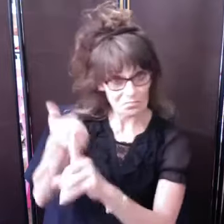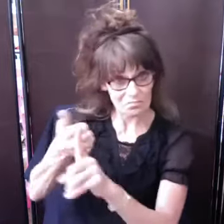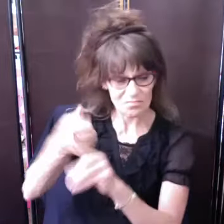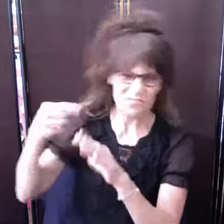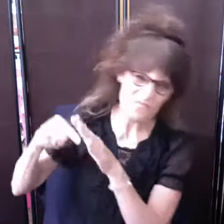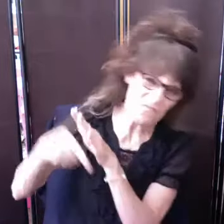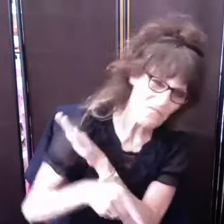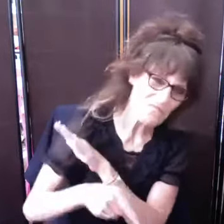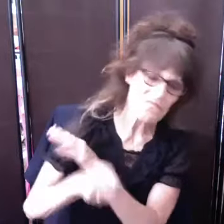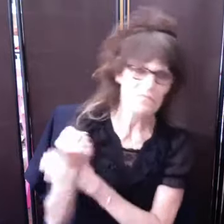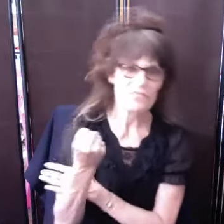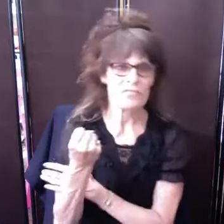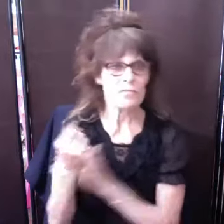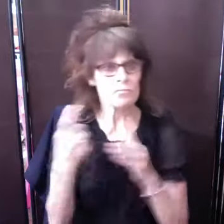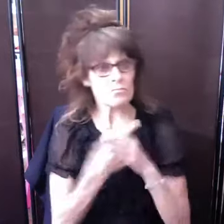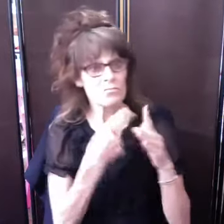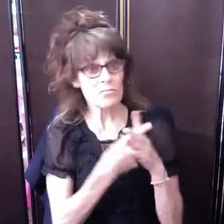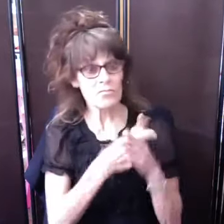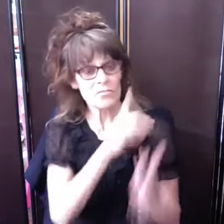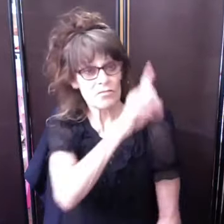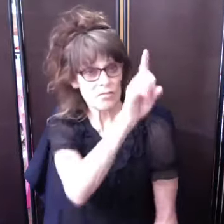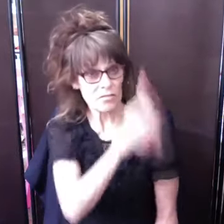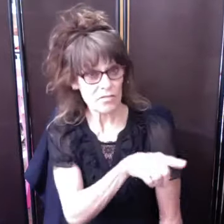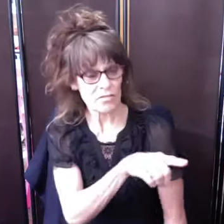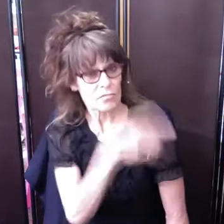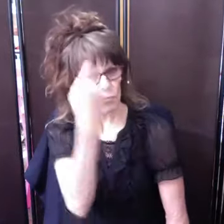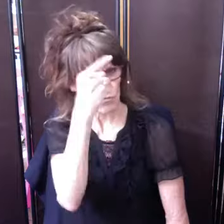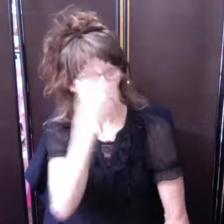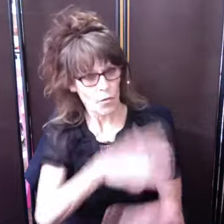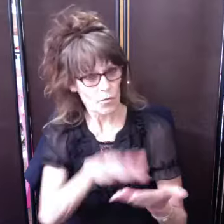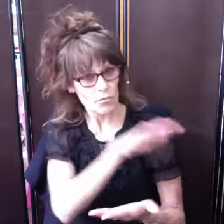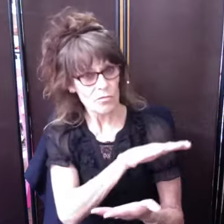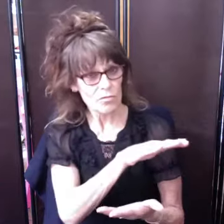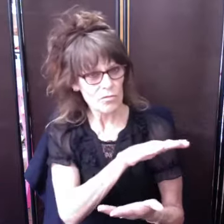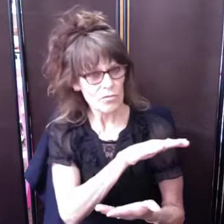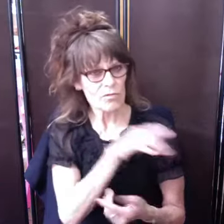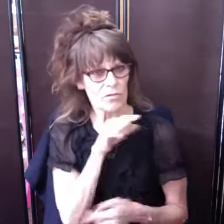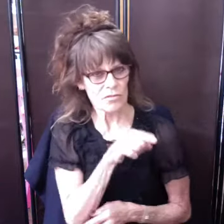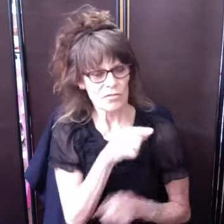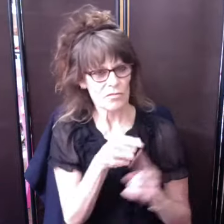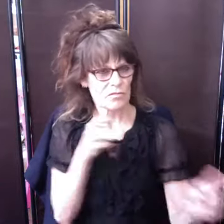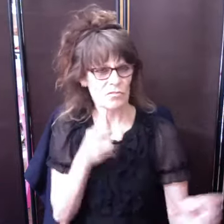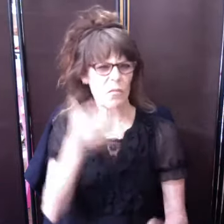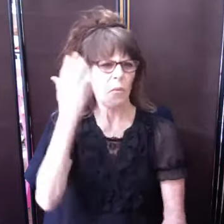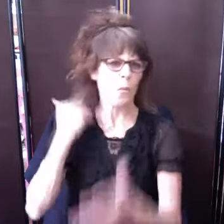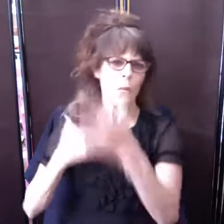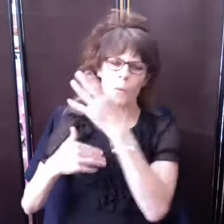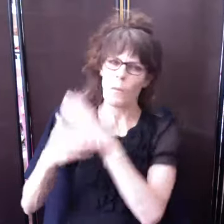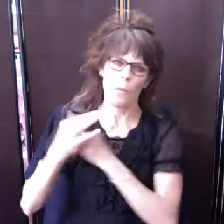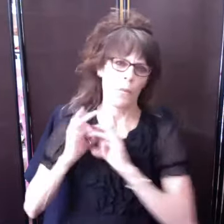She's come to Dallas, go to school at SMU. And she's from an old family. I mean, old family, a couple of 100 years